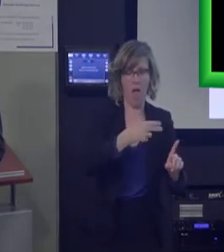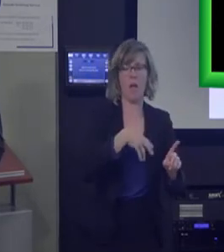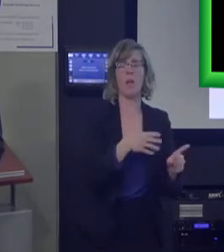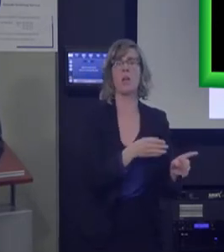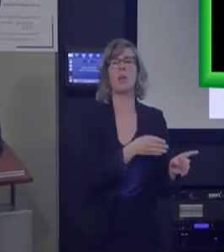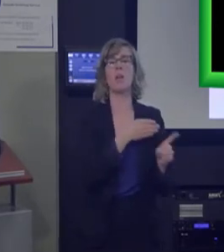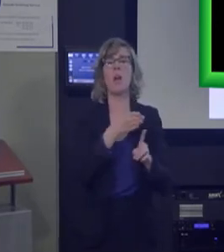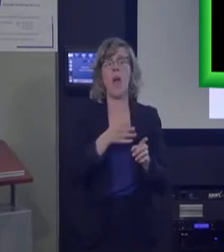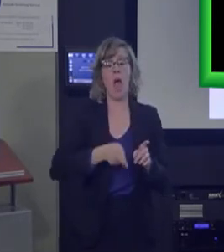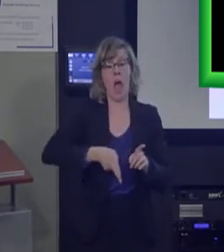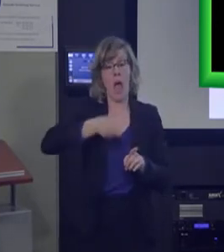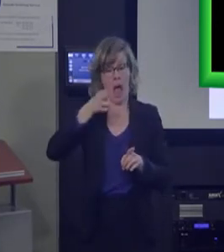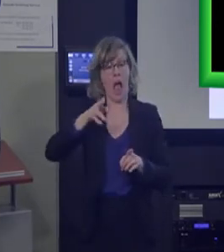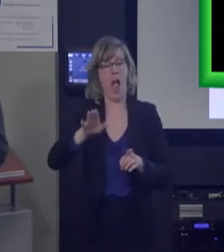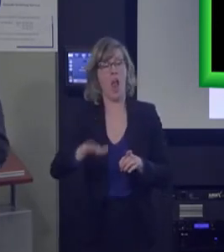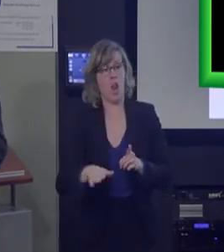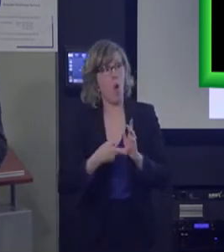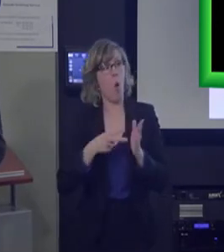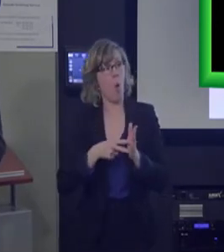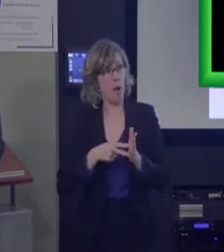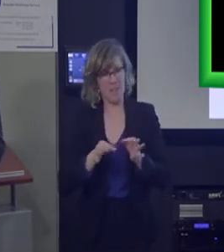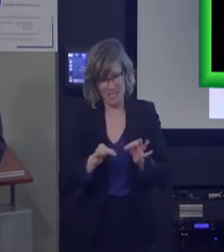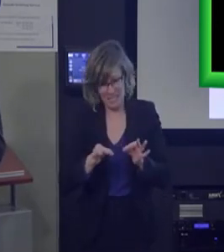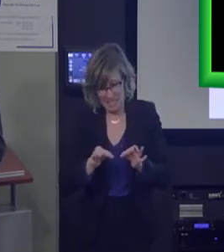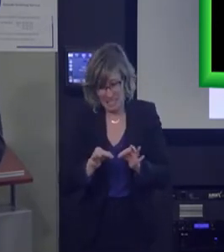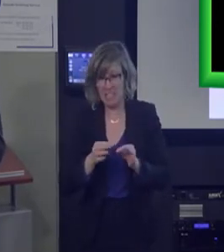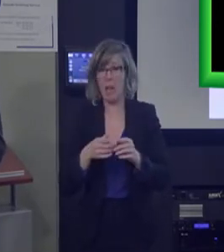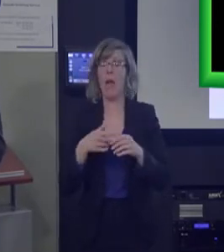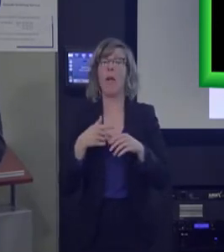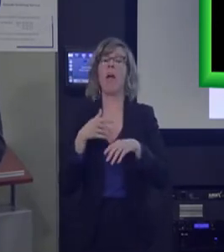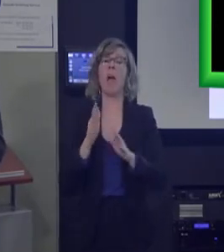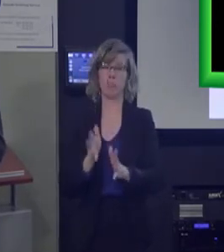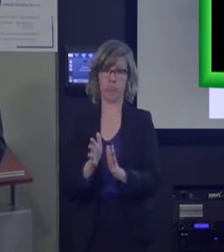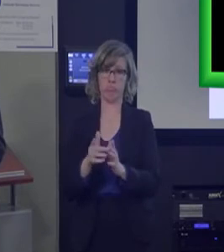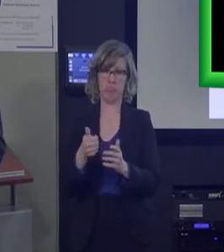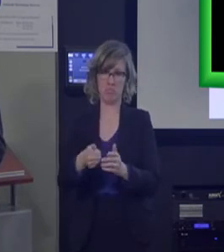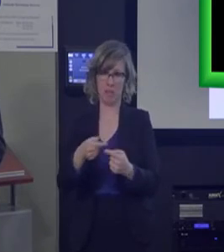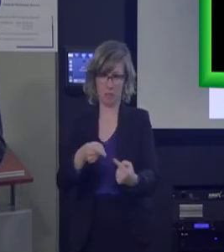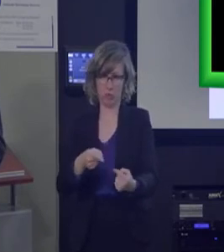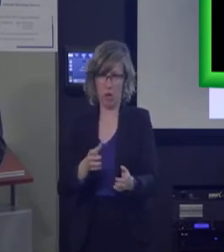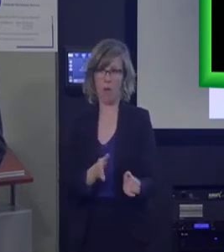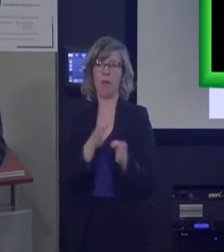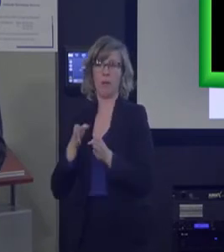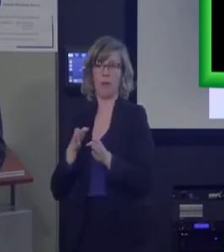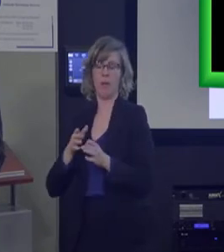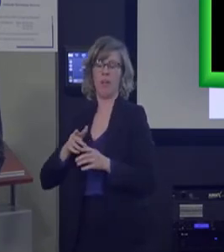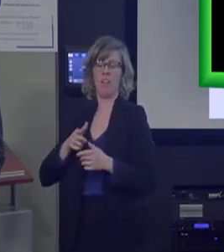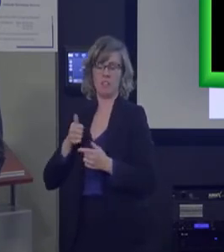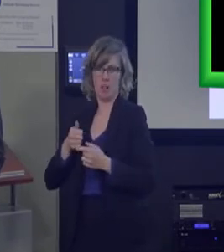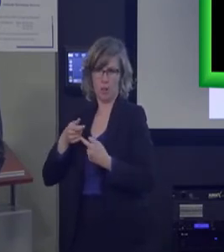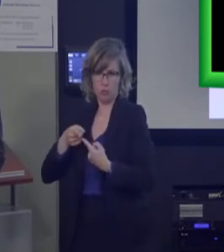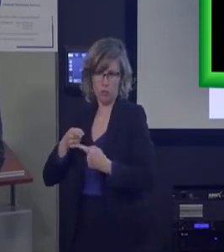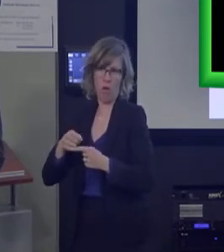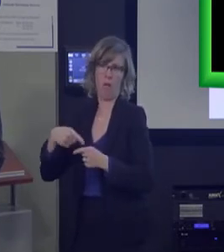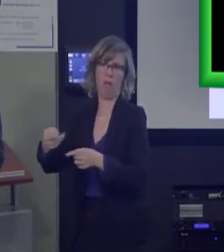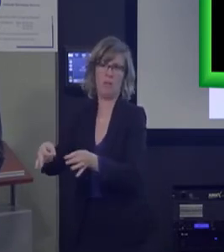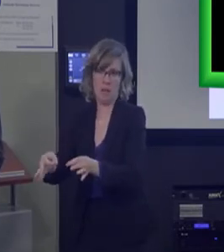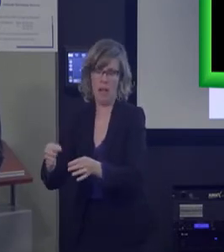The high-low is high followed by low, and so on. What do we find?